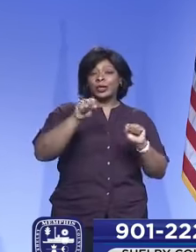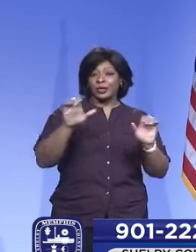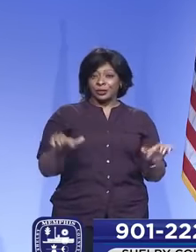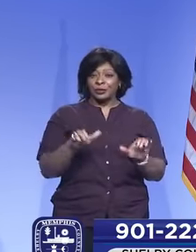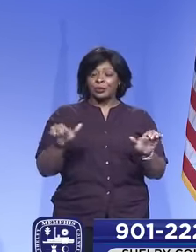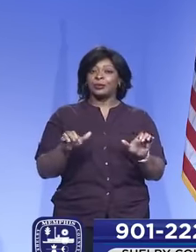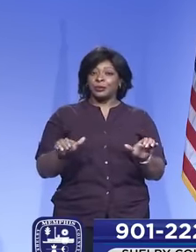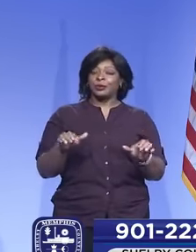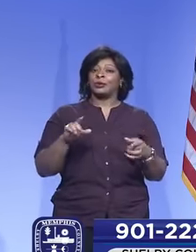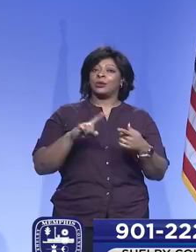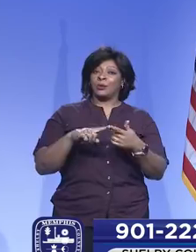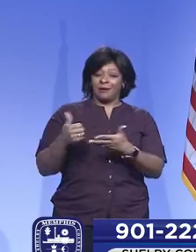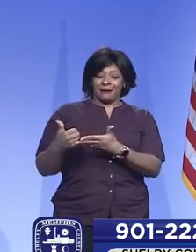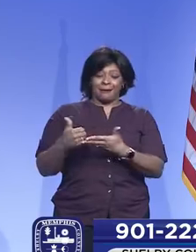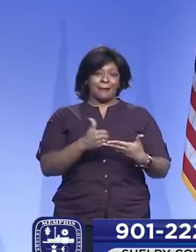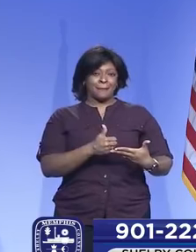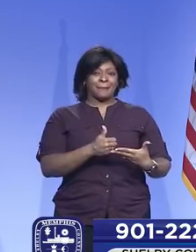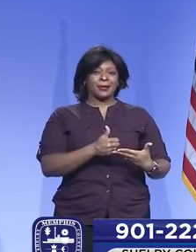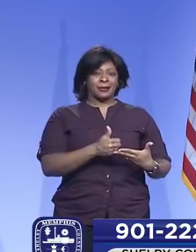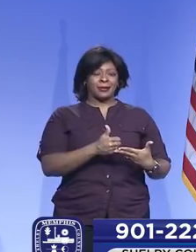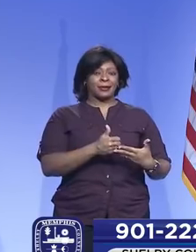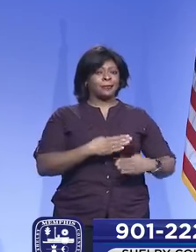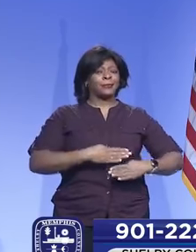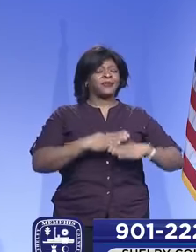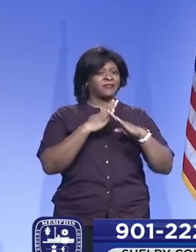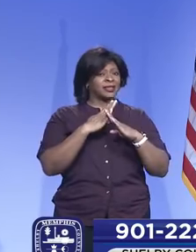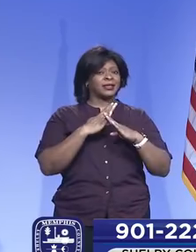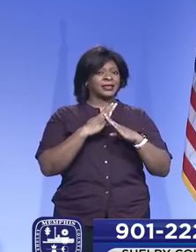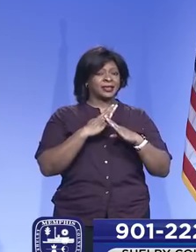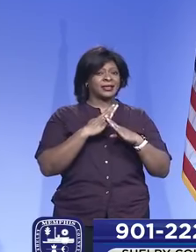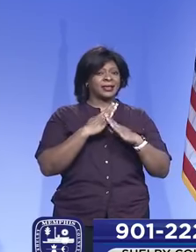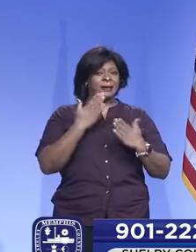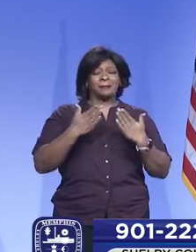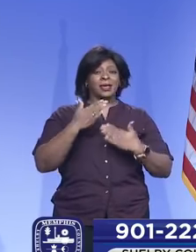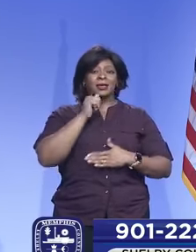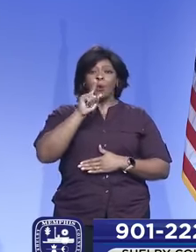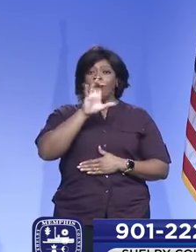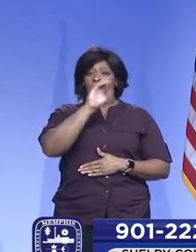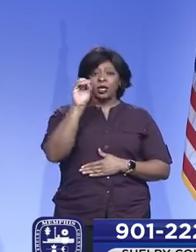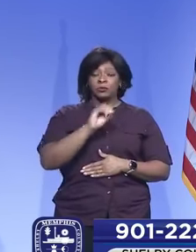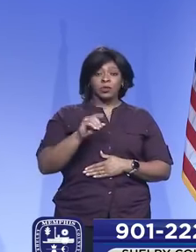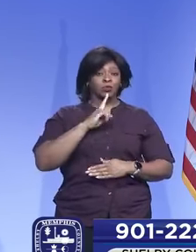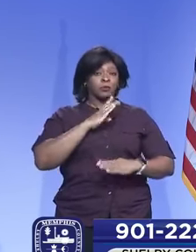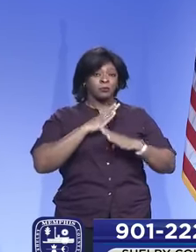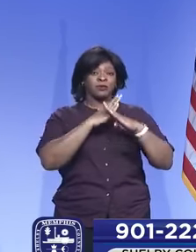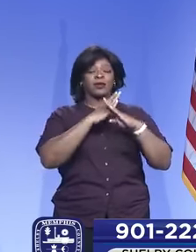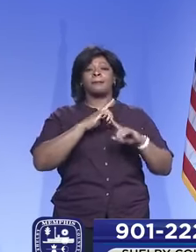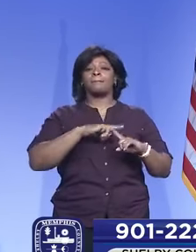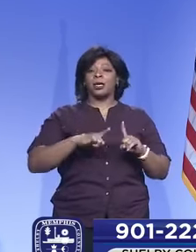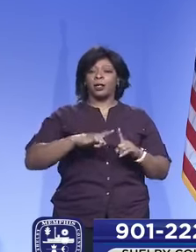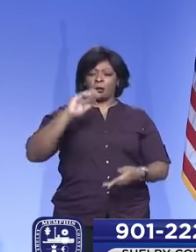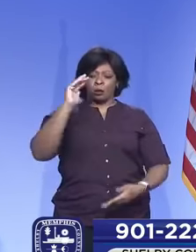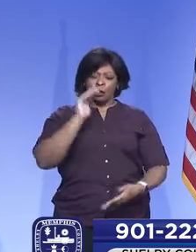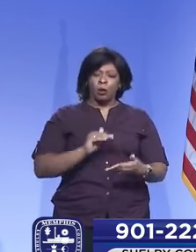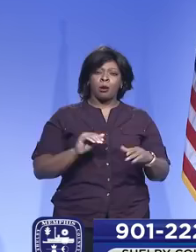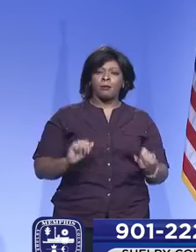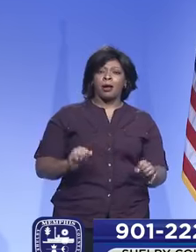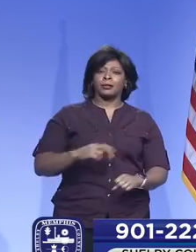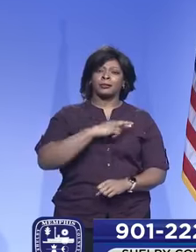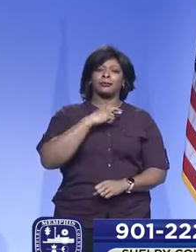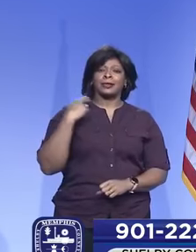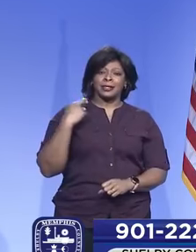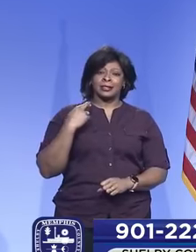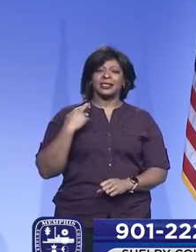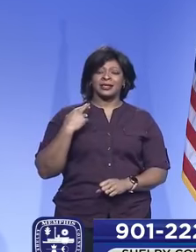at least help prevent, it may not 100% prevent, but lower the risk